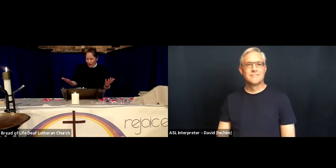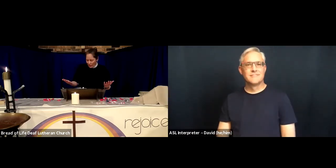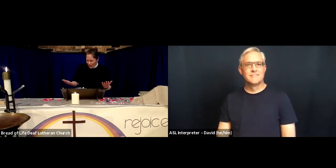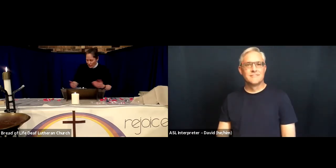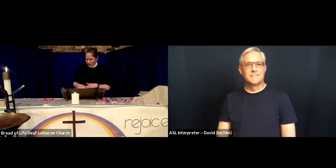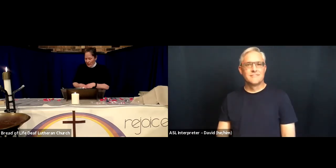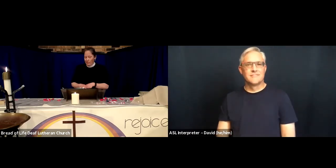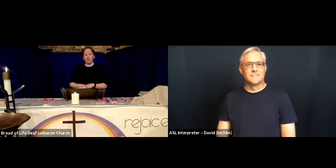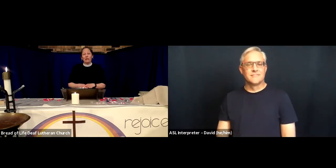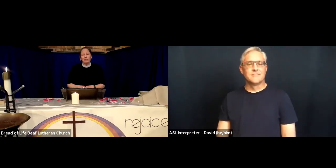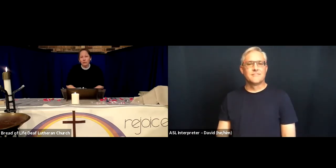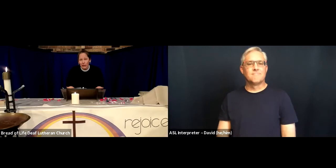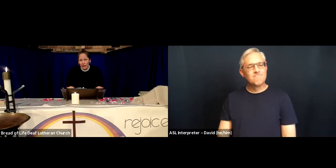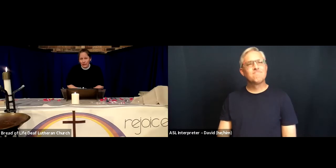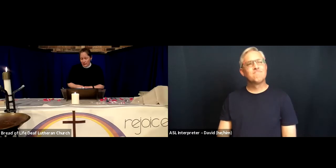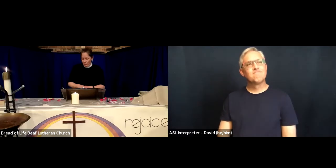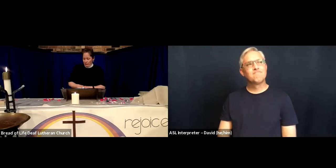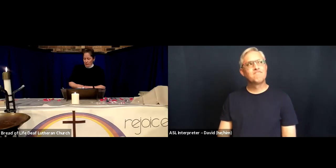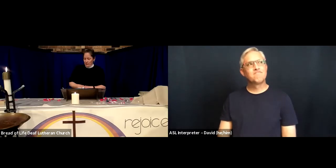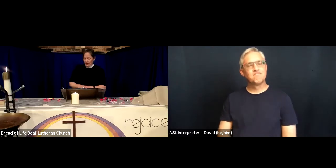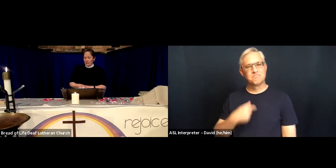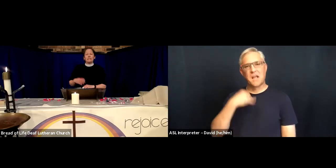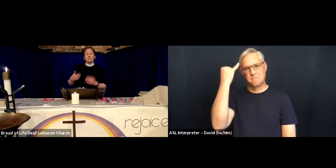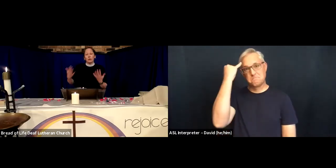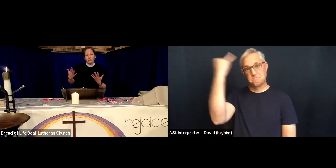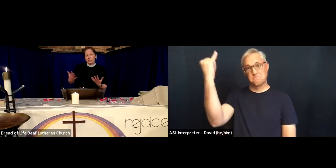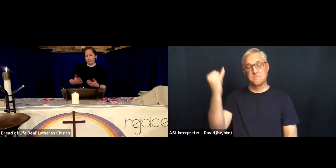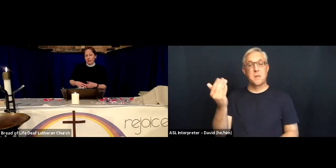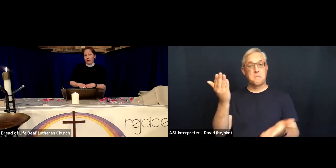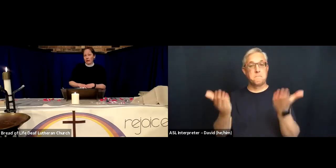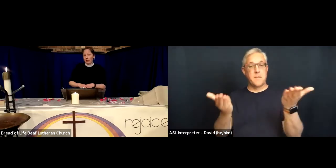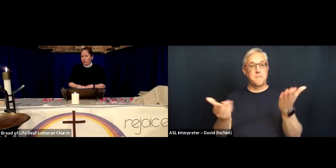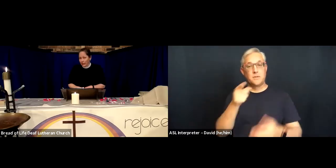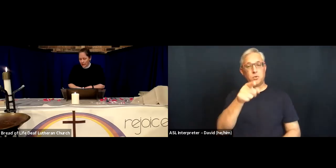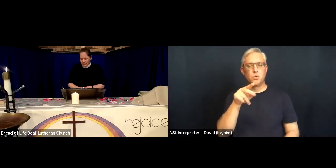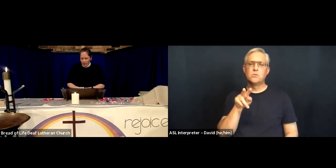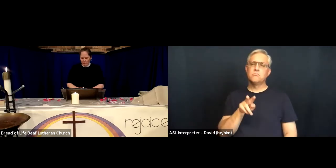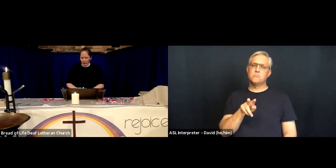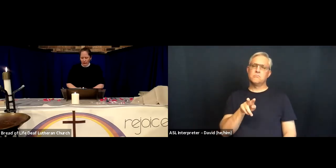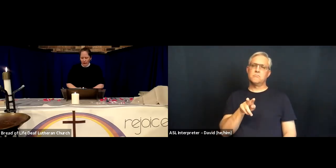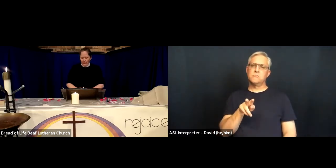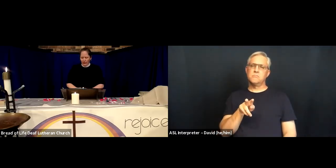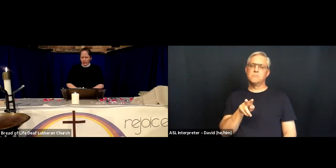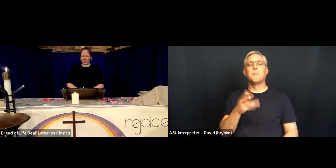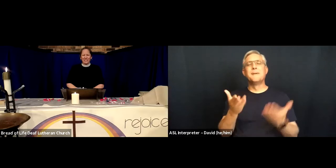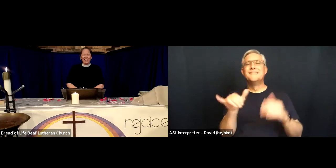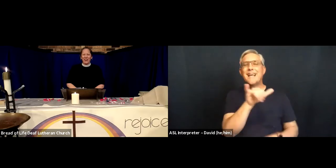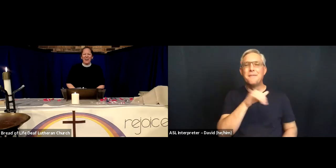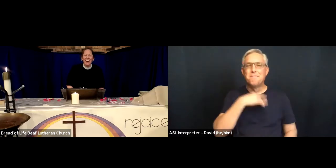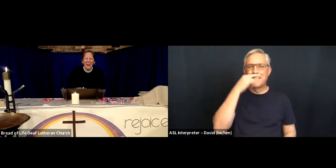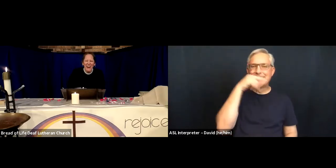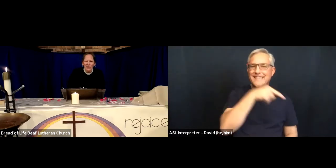So I imagine that many of you might at this moment be wondering something like what my kids might be wondering.